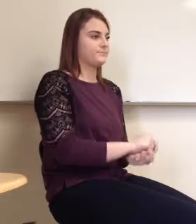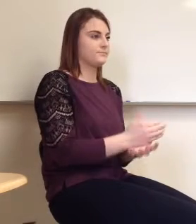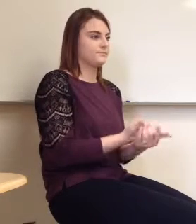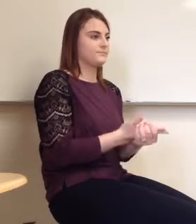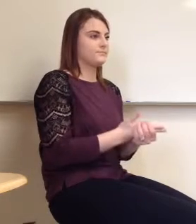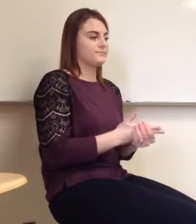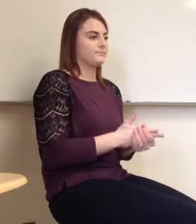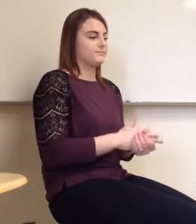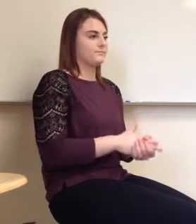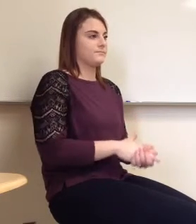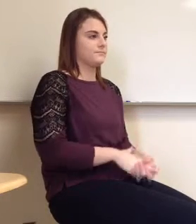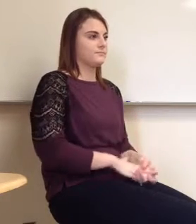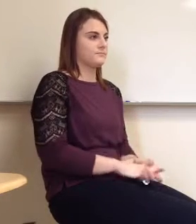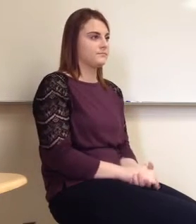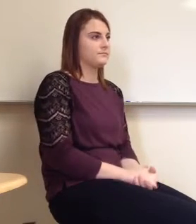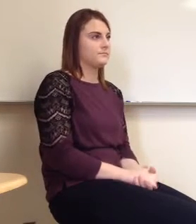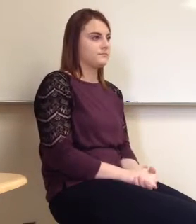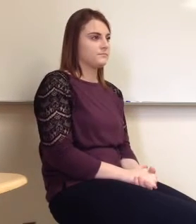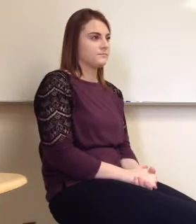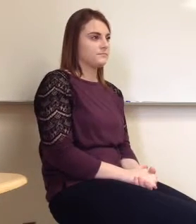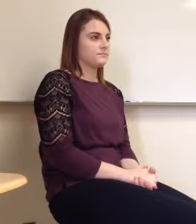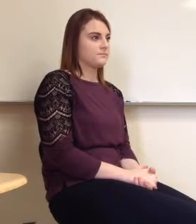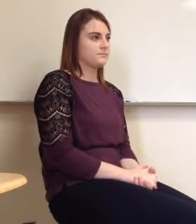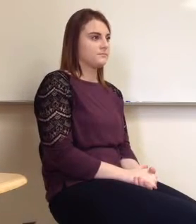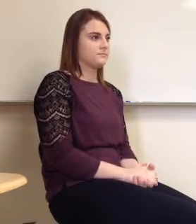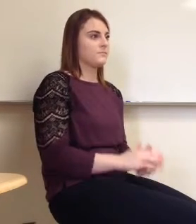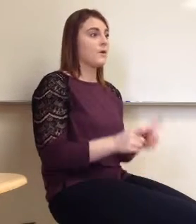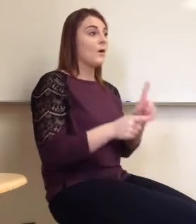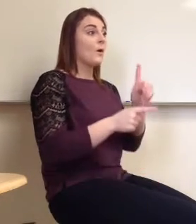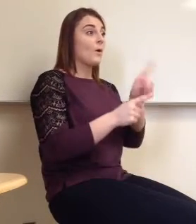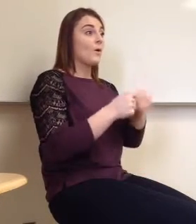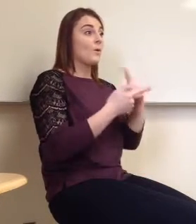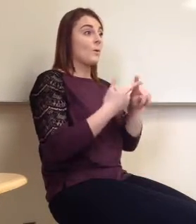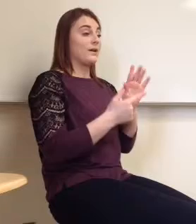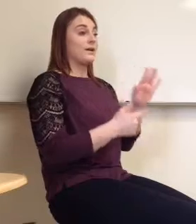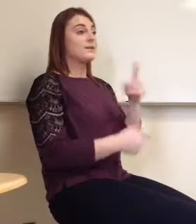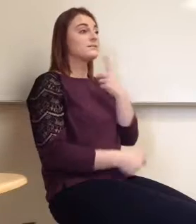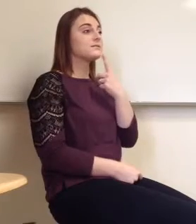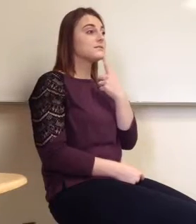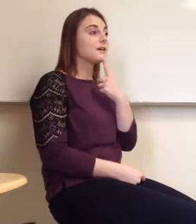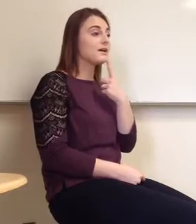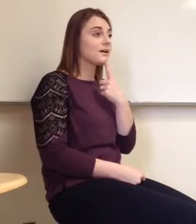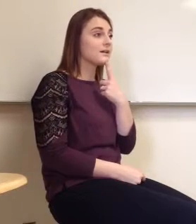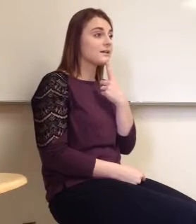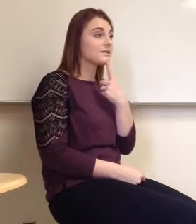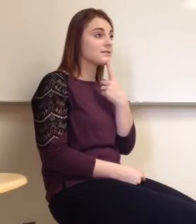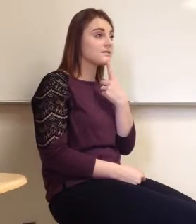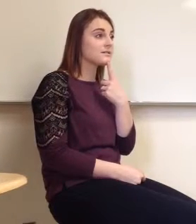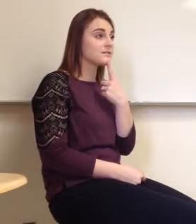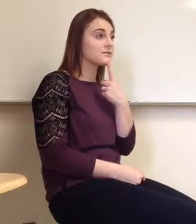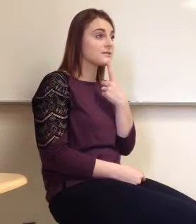Okay, what does he mean by I am trying to save my life? They are trying to save their